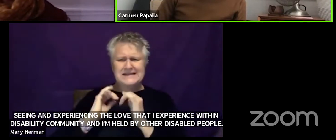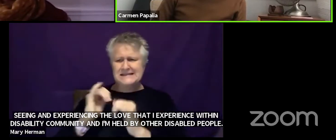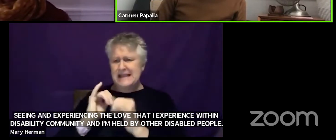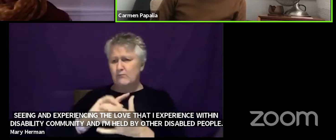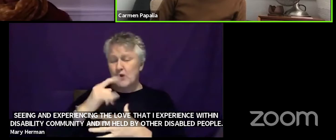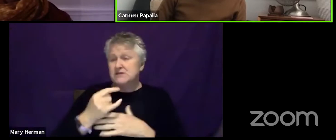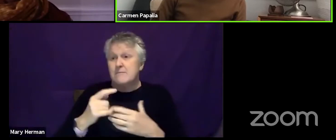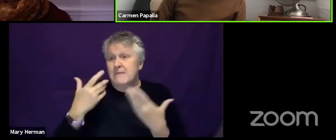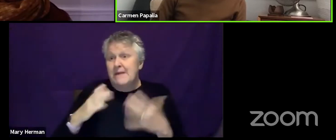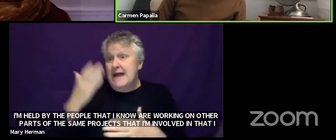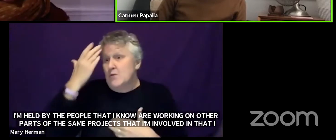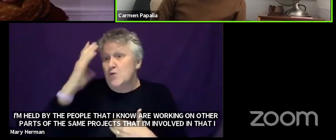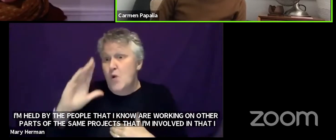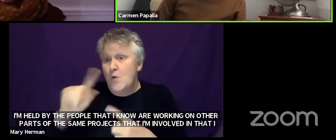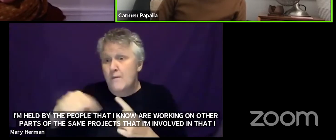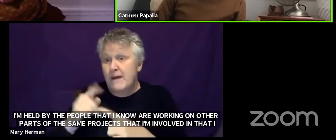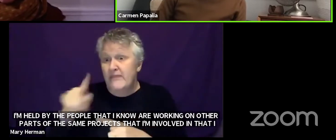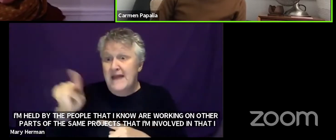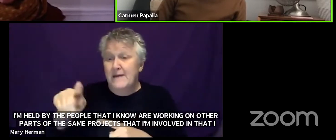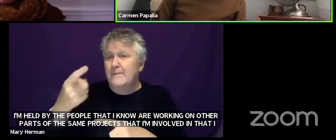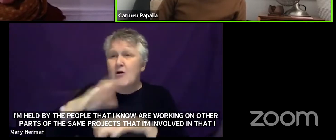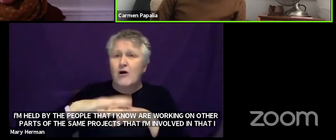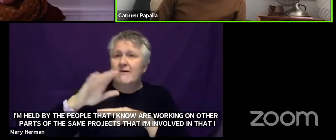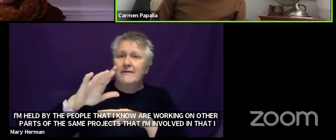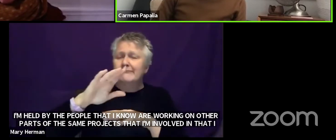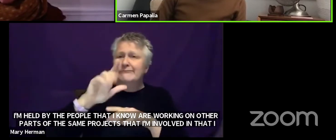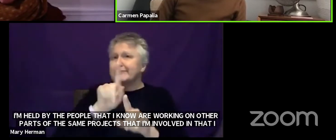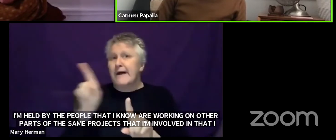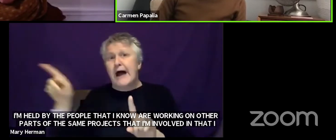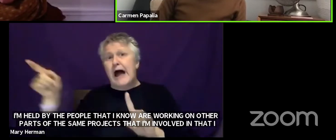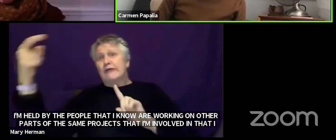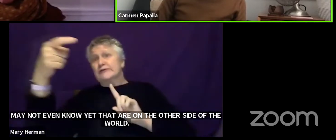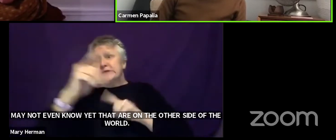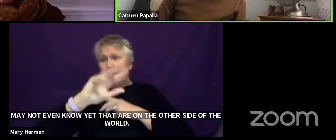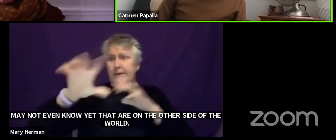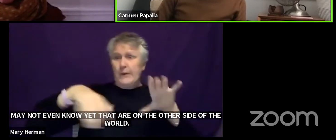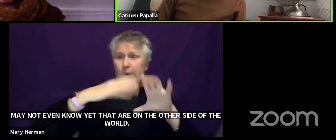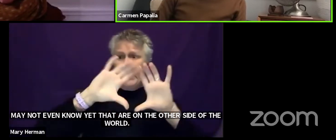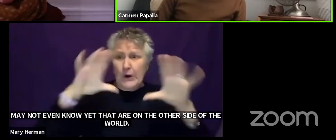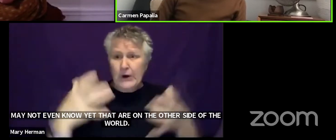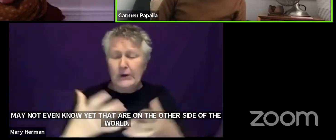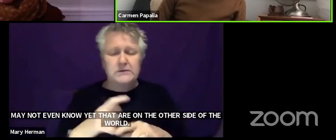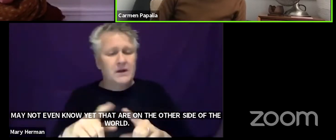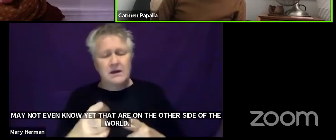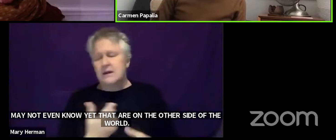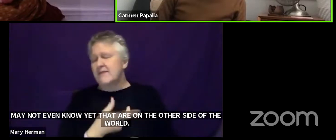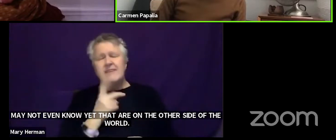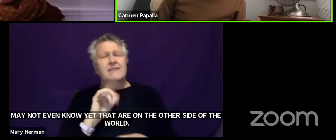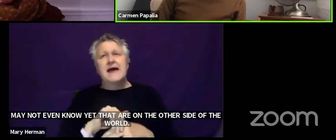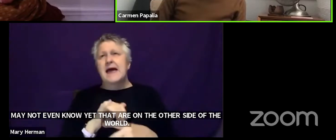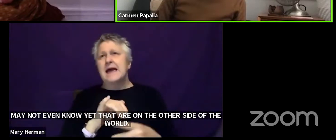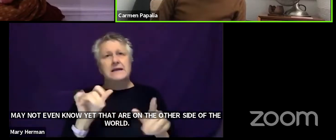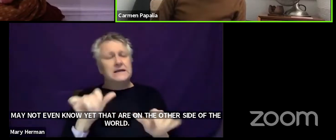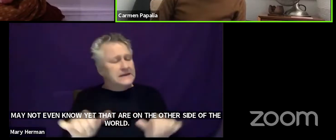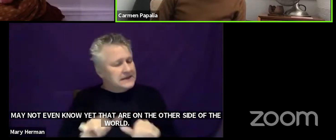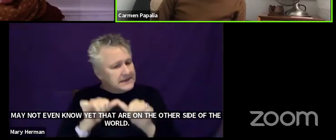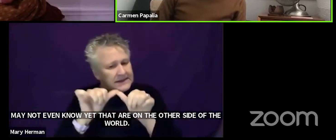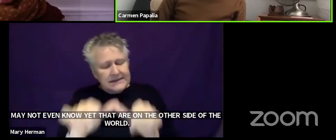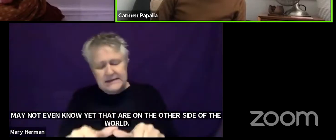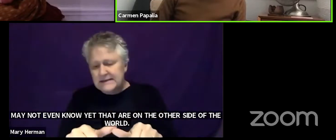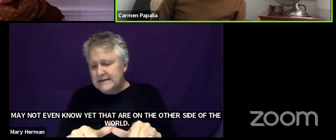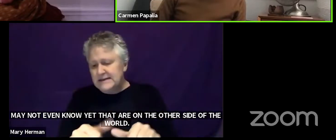are on the other side of the world. And that just keeps me like feeling